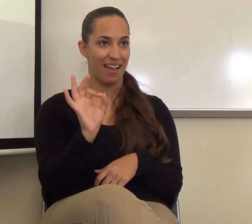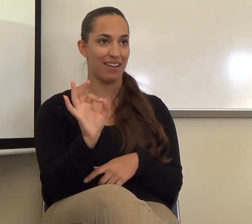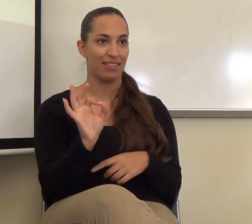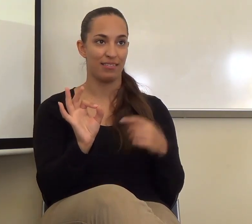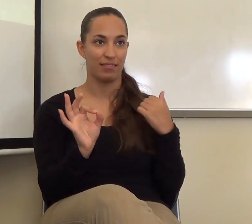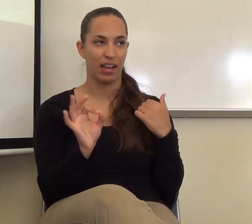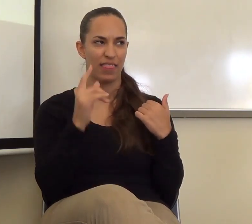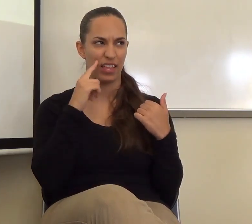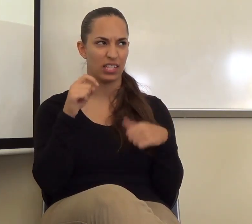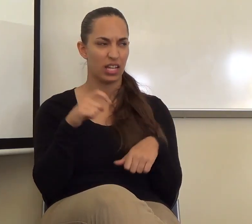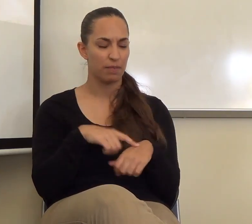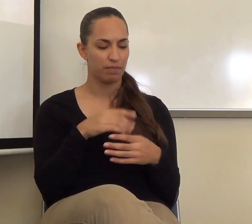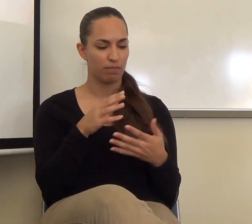yeah.